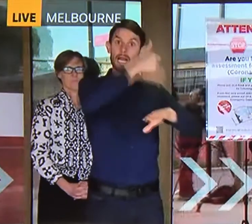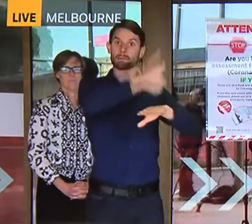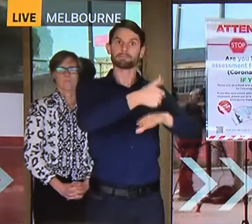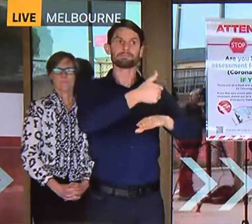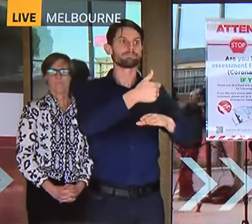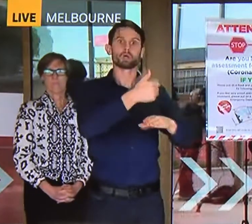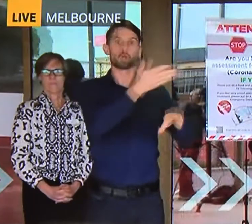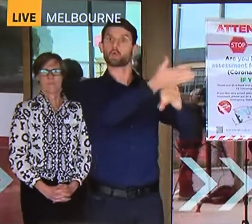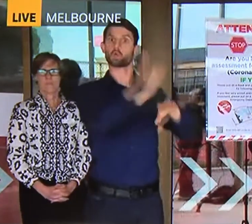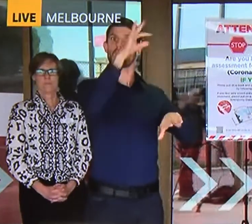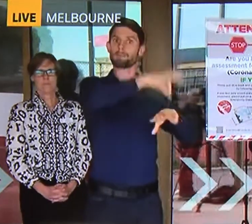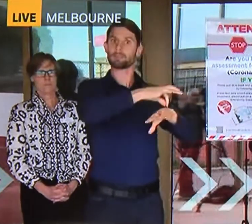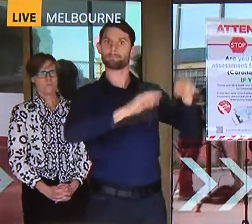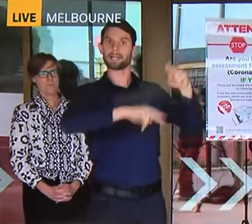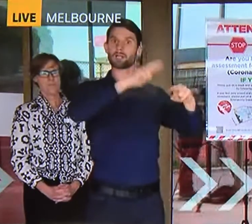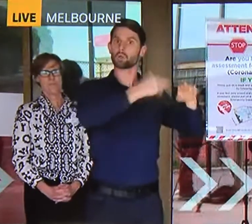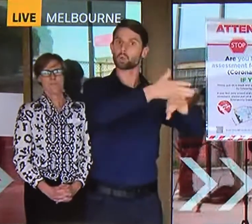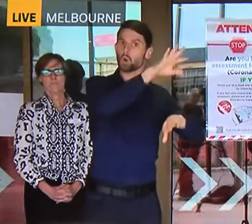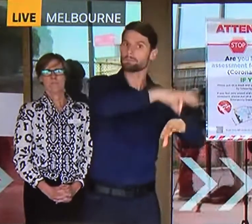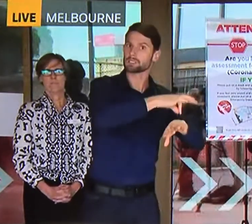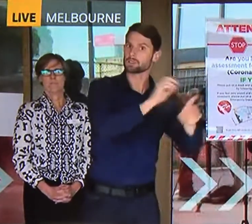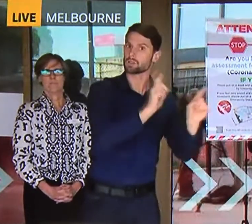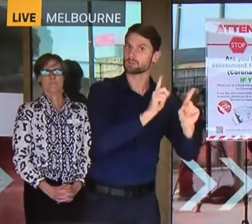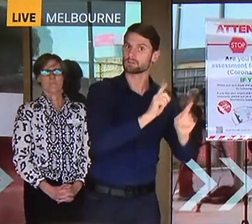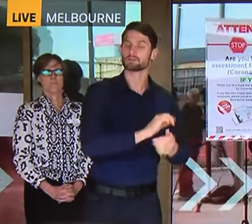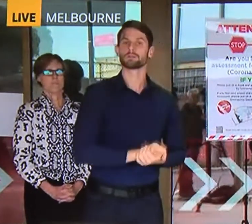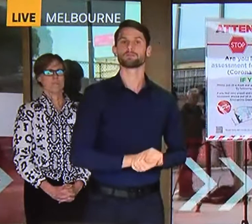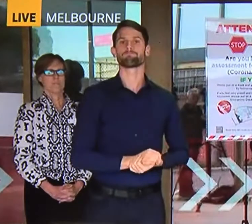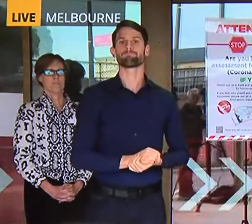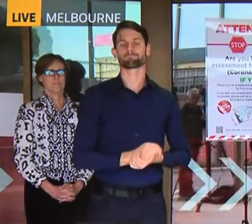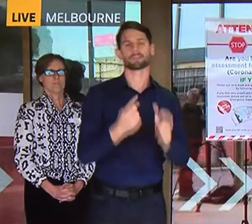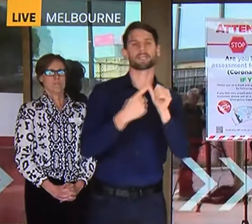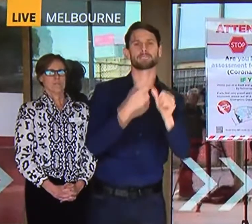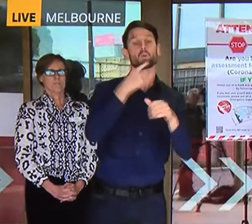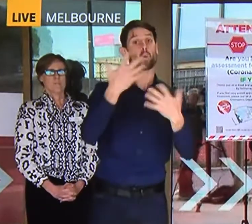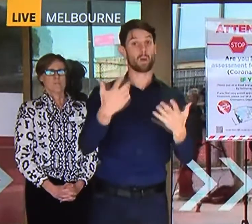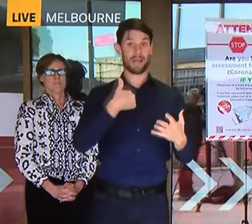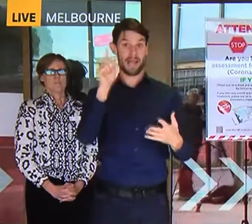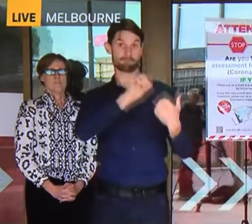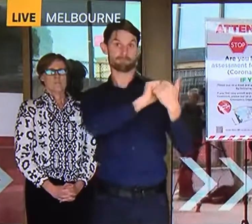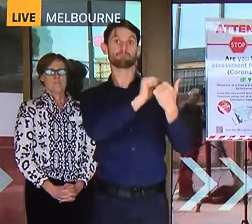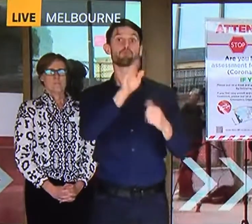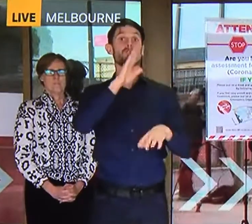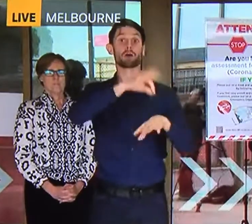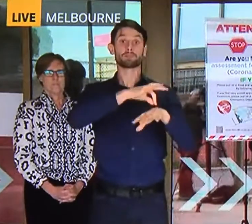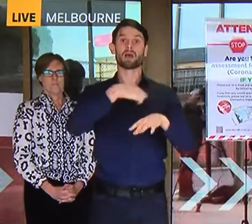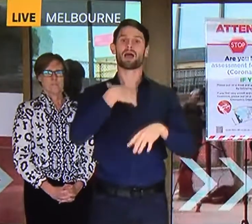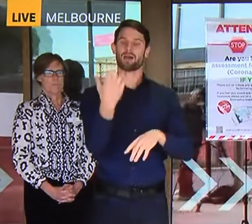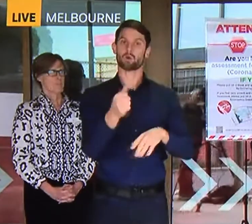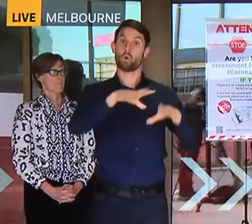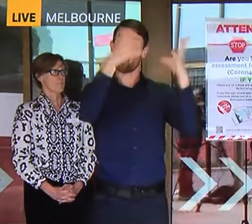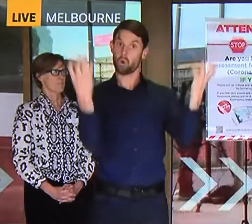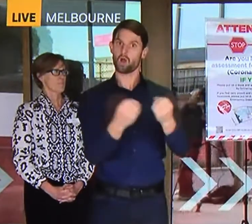on is by bringing the private hospital sector in, we have over 30,000 beds,